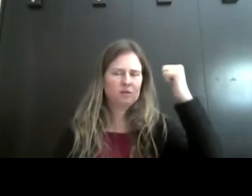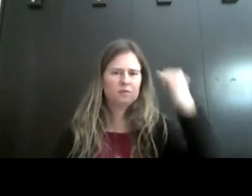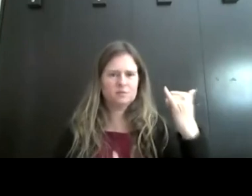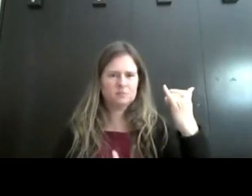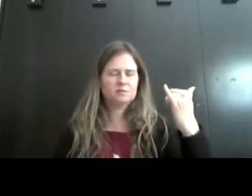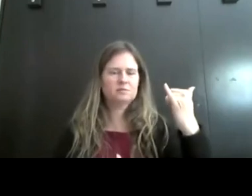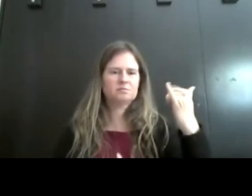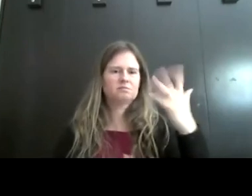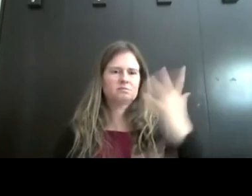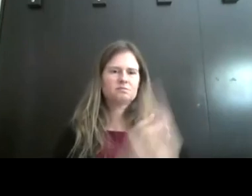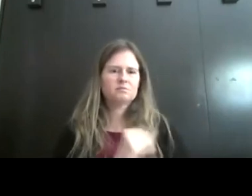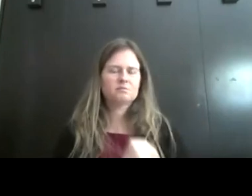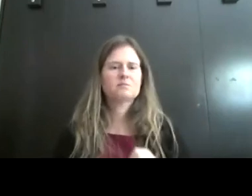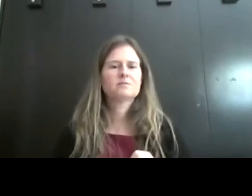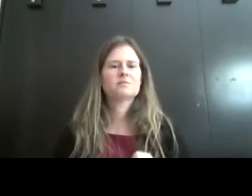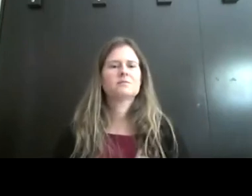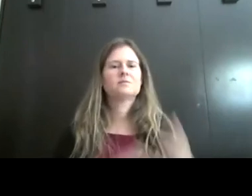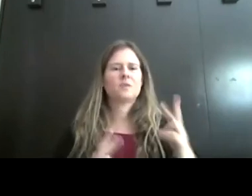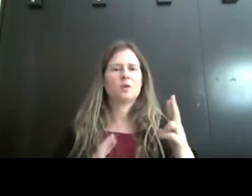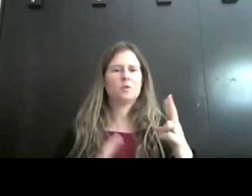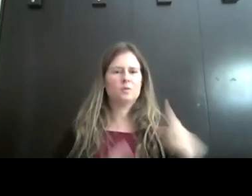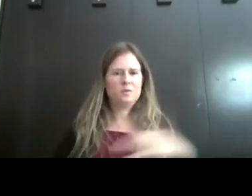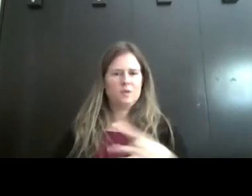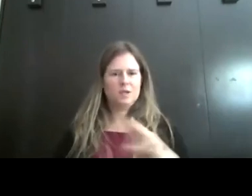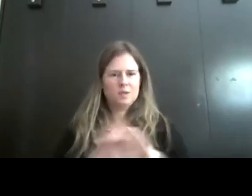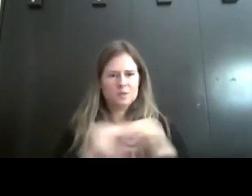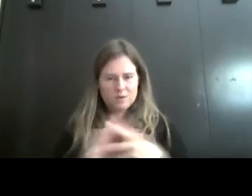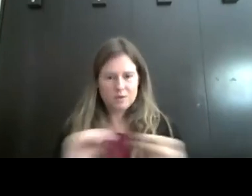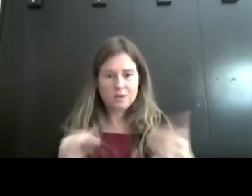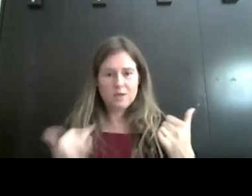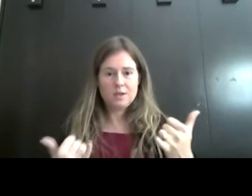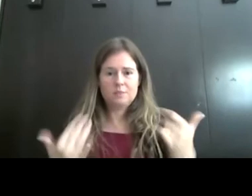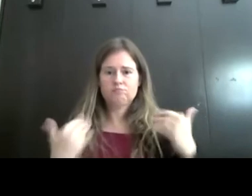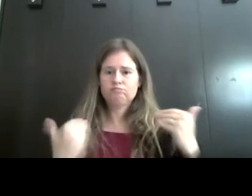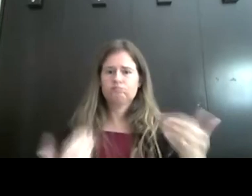like that story. Let me open it up for some Q&A.